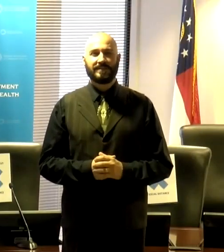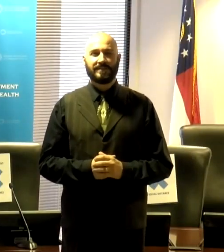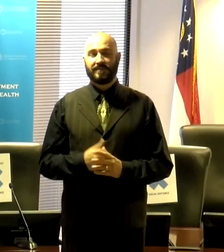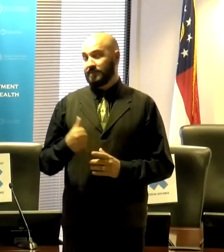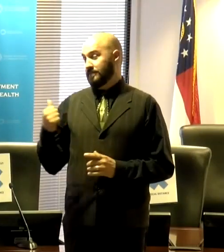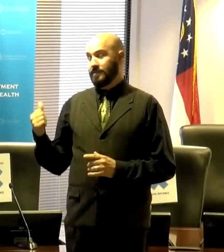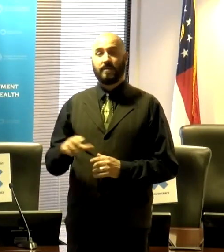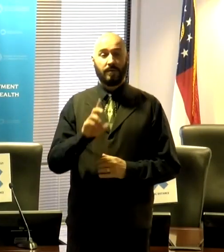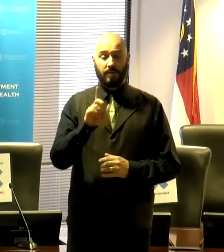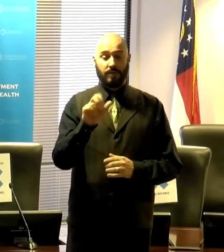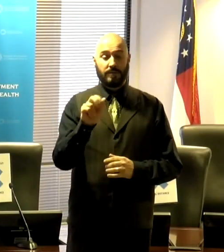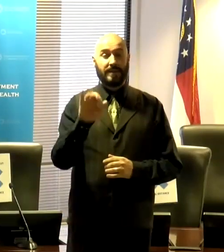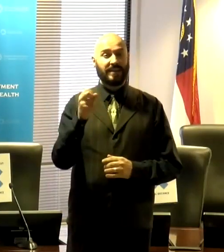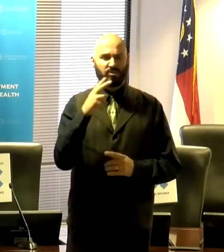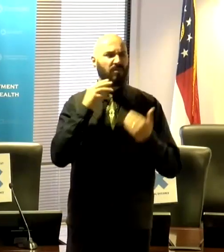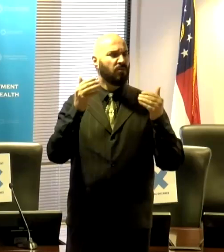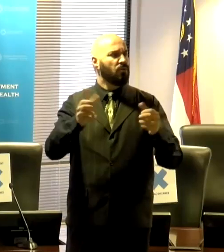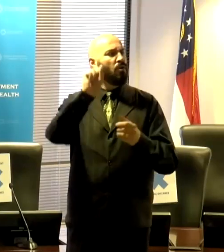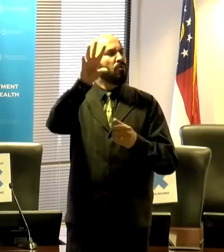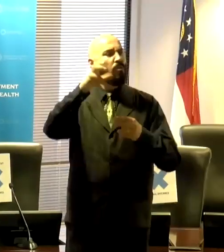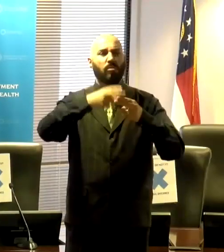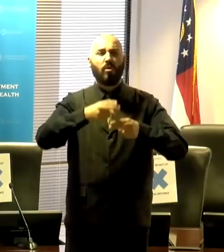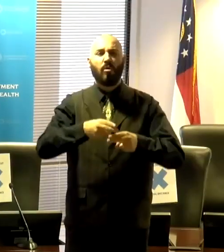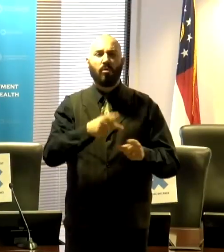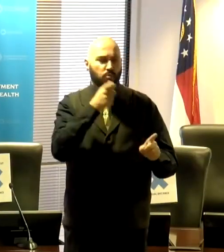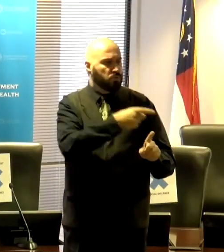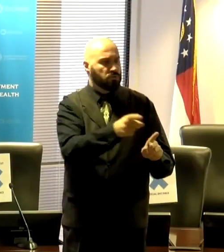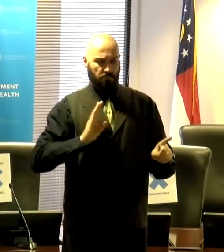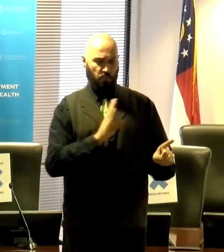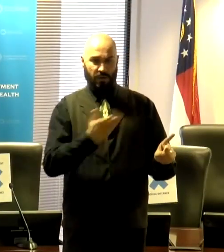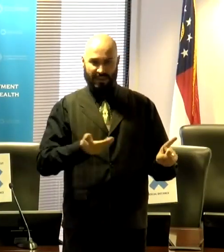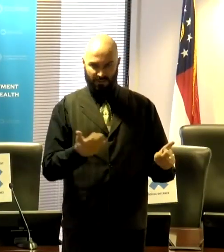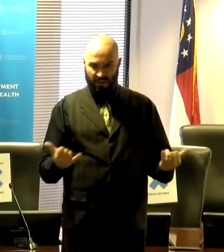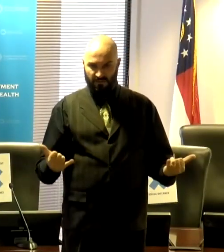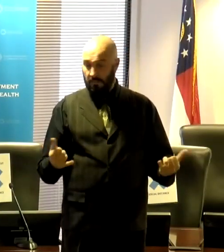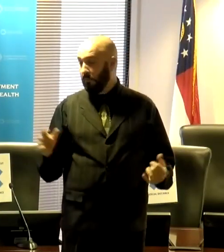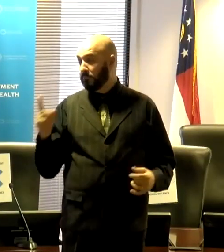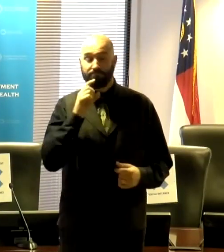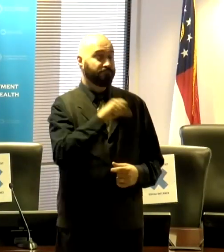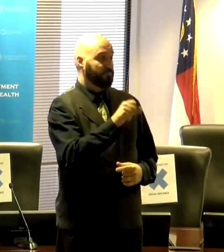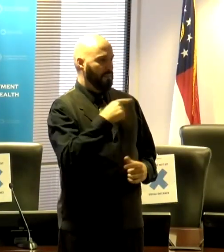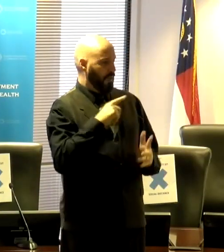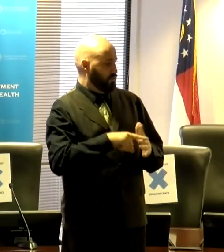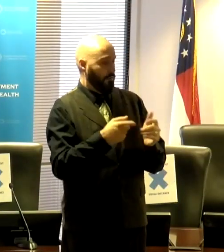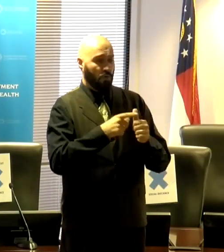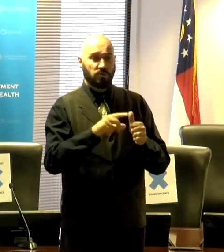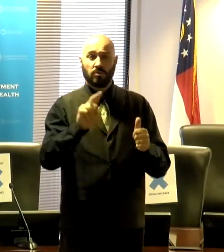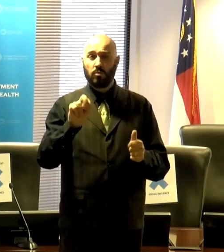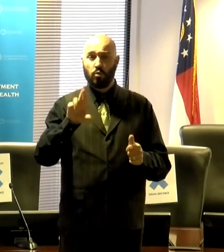Yeah, Denisha, you can call the roll at any time you're ready. Yes, Chairman. I'll begin with Norman Boyd.